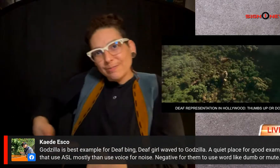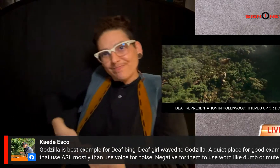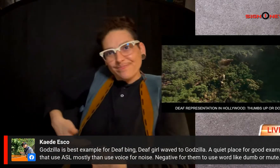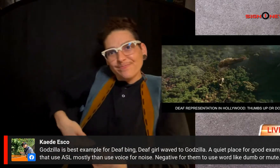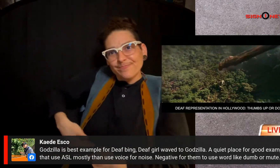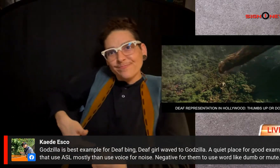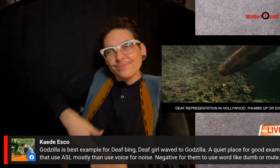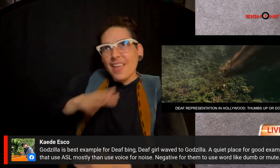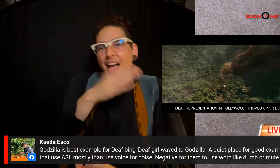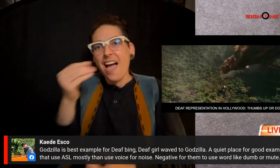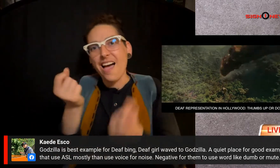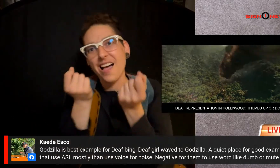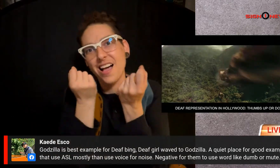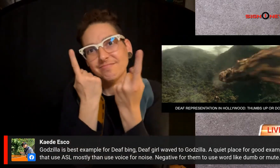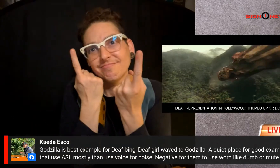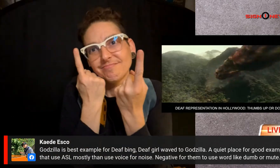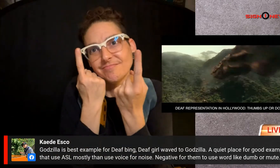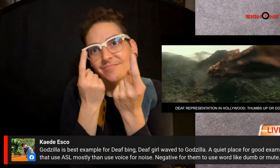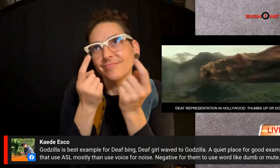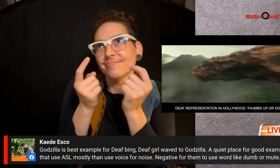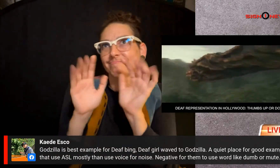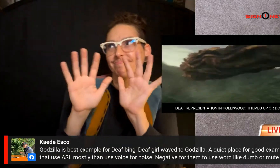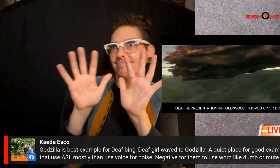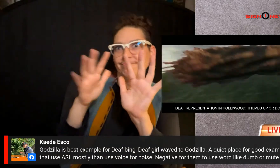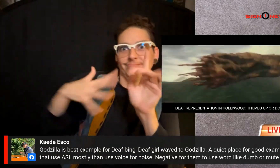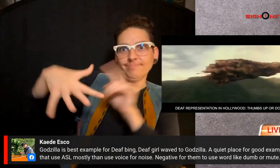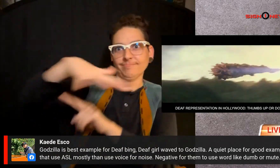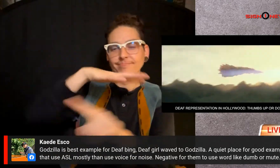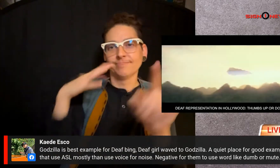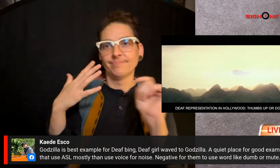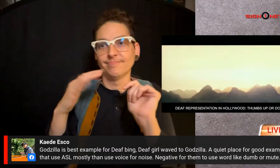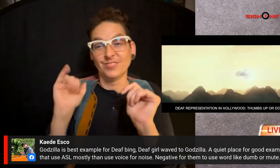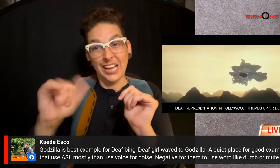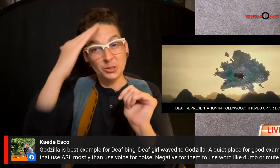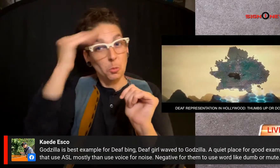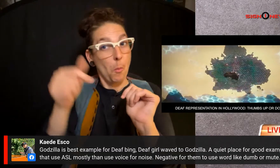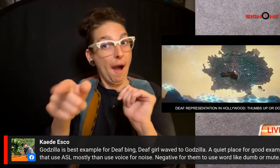It was really strong energy. It's kind of that gut feeling.